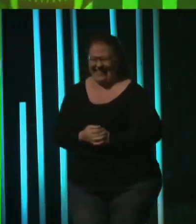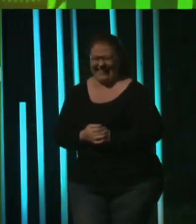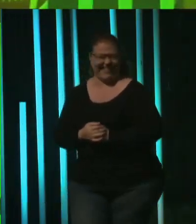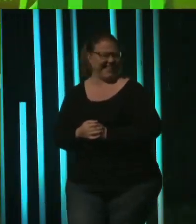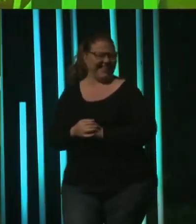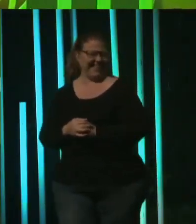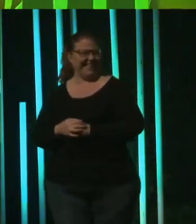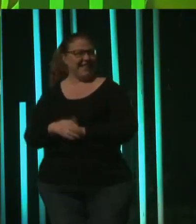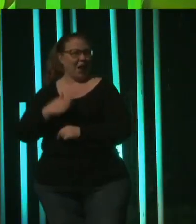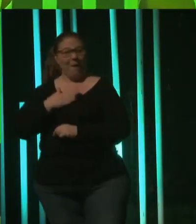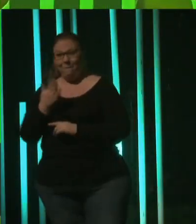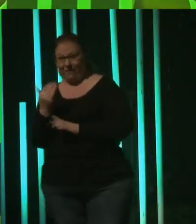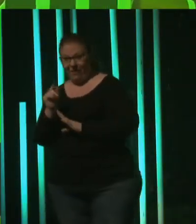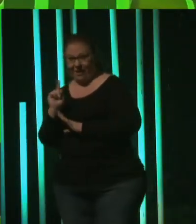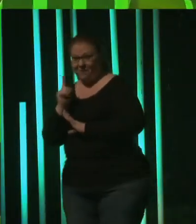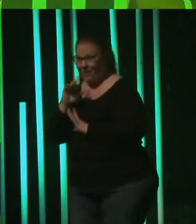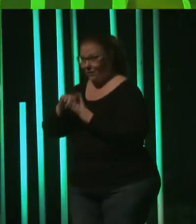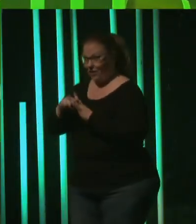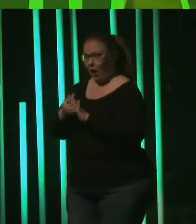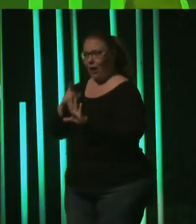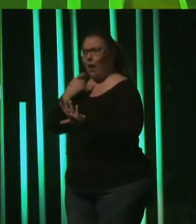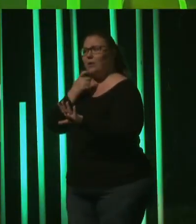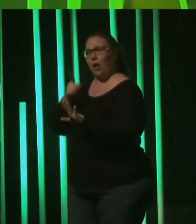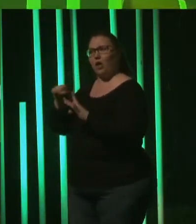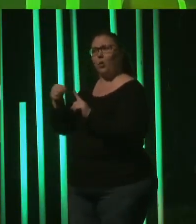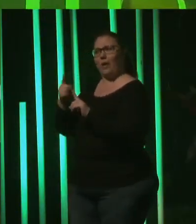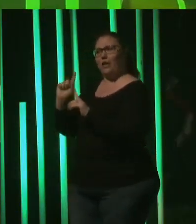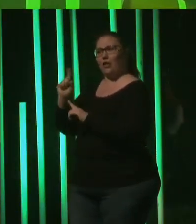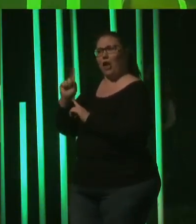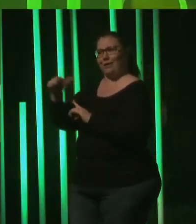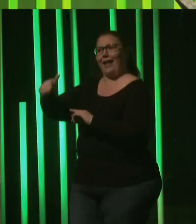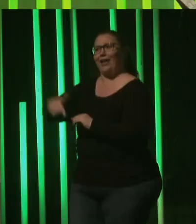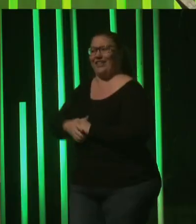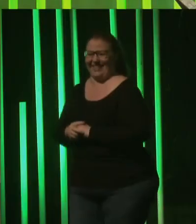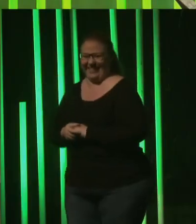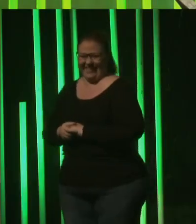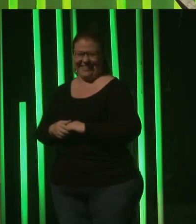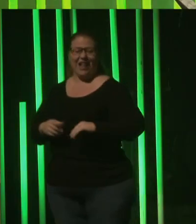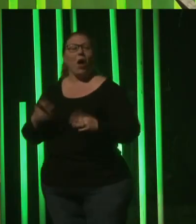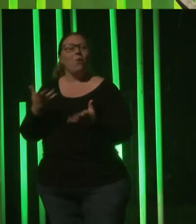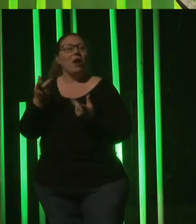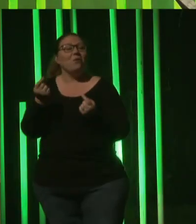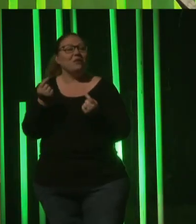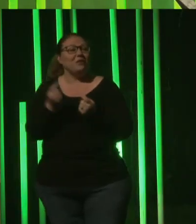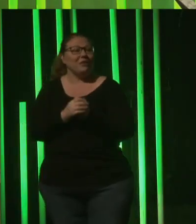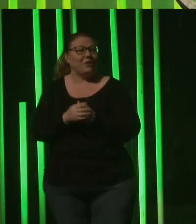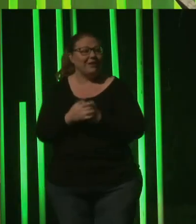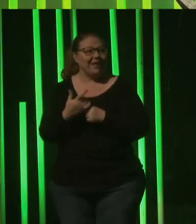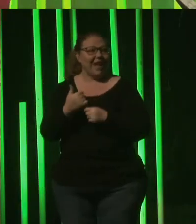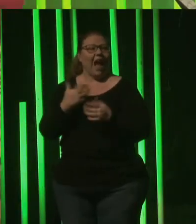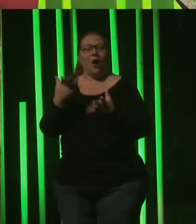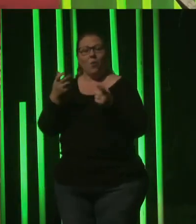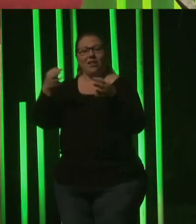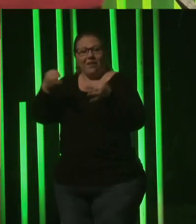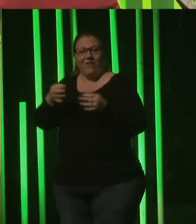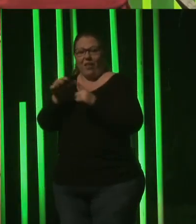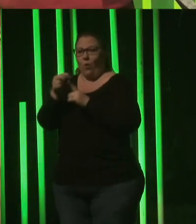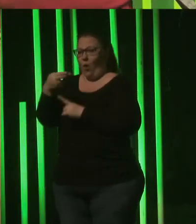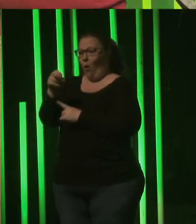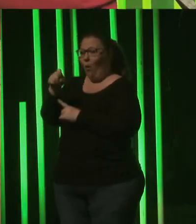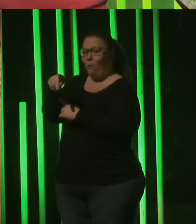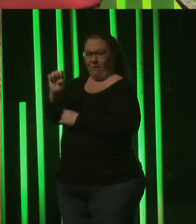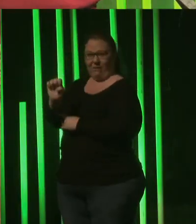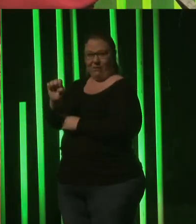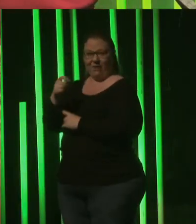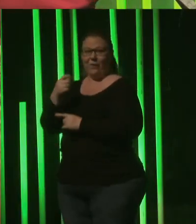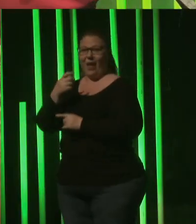and so my 15 minutes is gonna start. I'll tell you when it starts in just a minute. And so what I wanna do is I wanna define hope. I